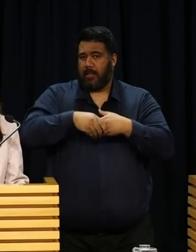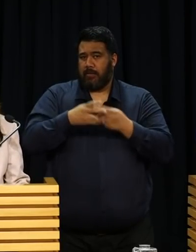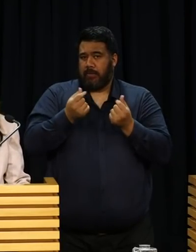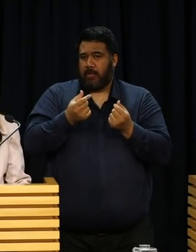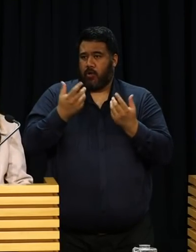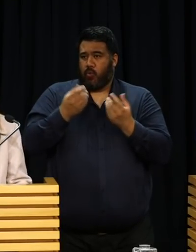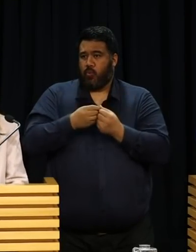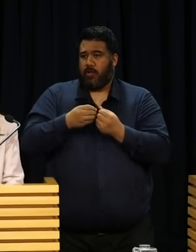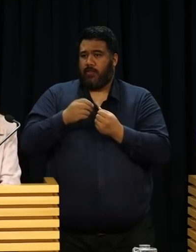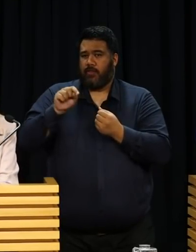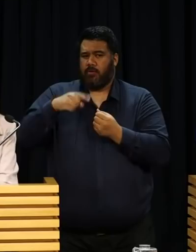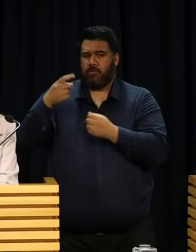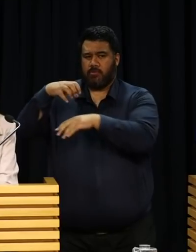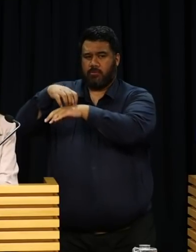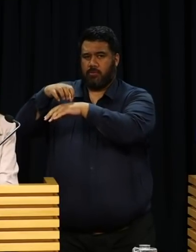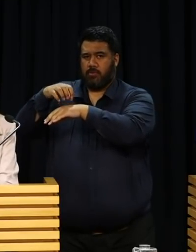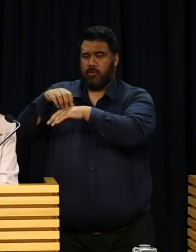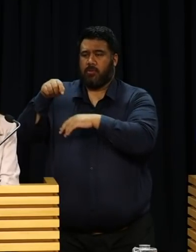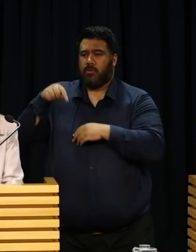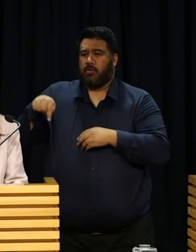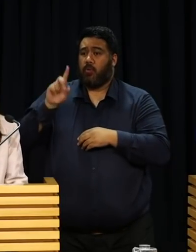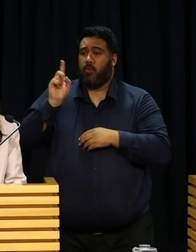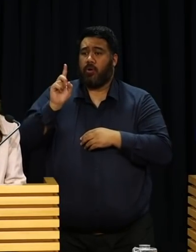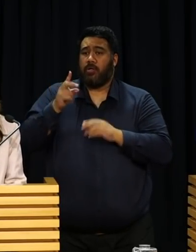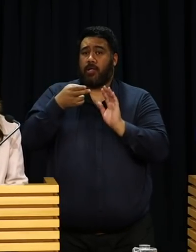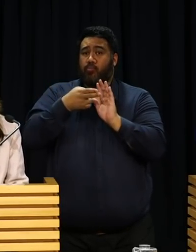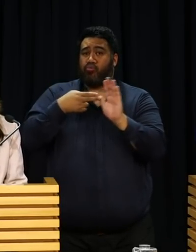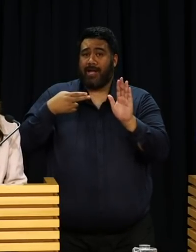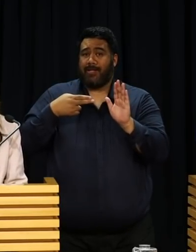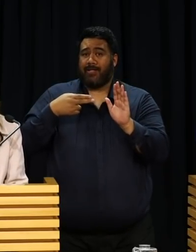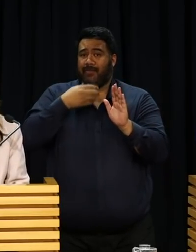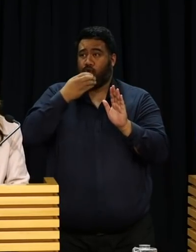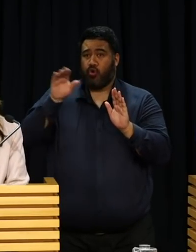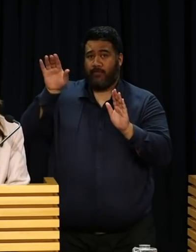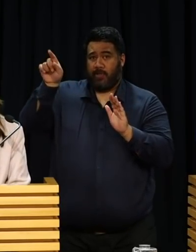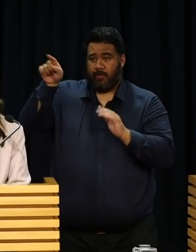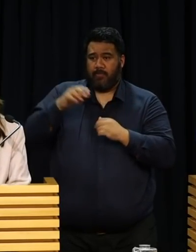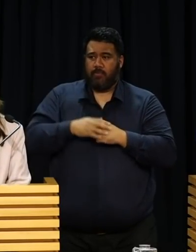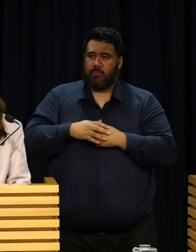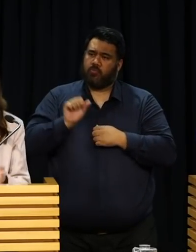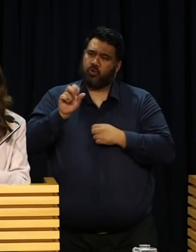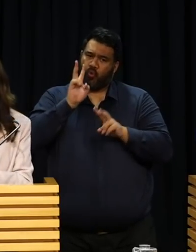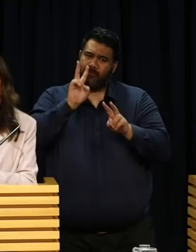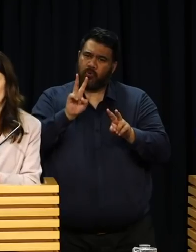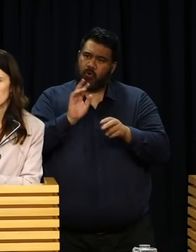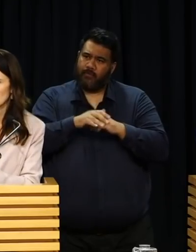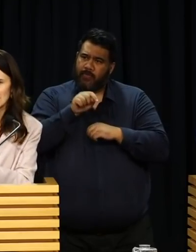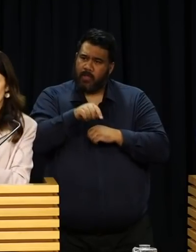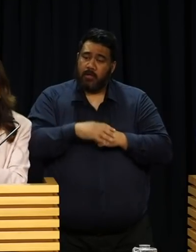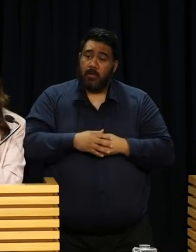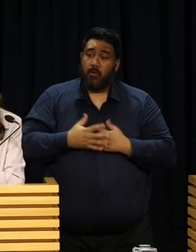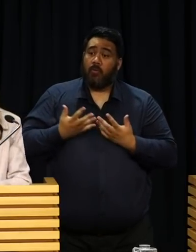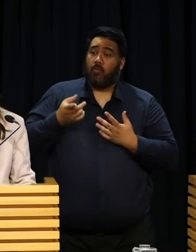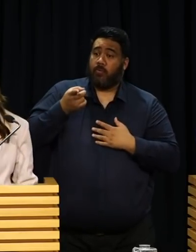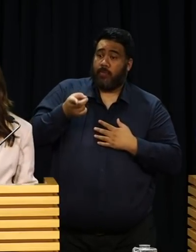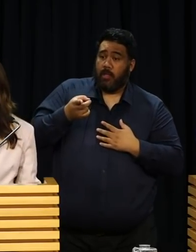Chinese state-owned operation in terms of branding illicitly grown fruit over there. What's your view on that? Oh, look, I see these